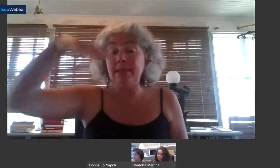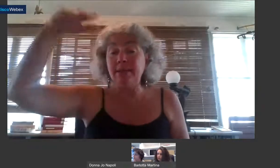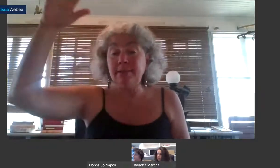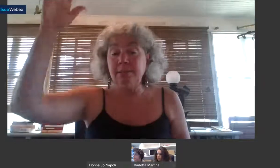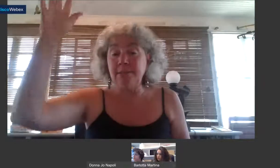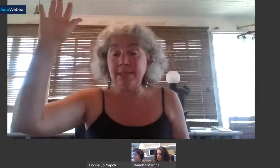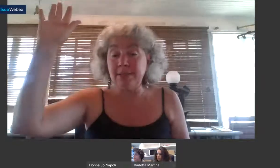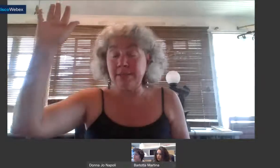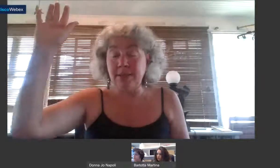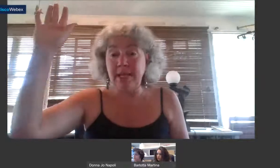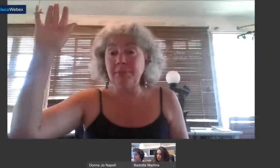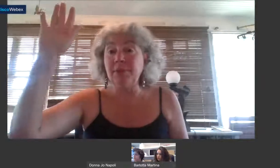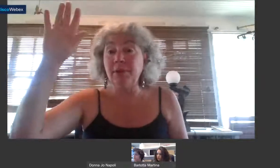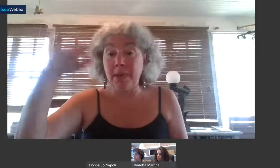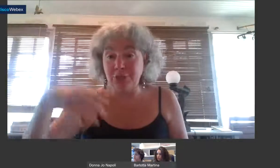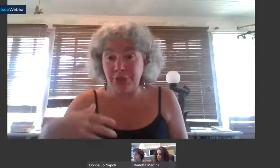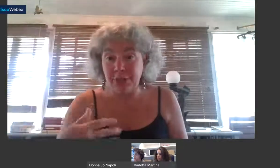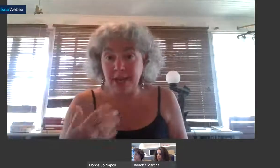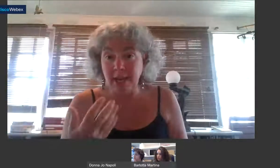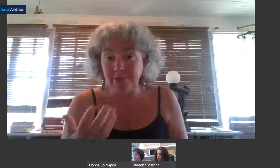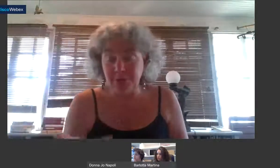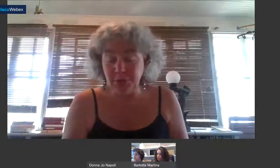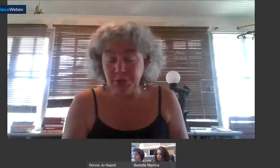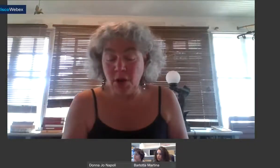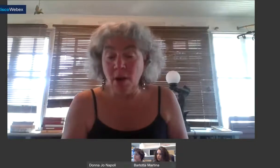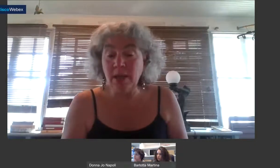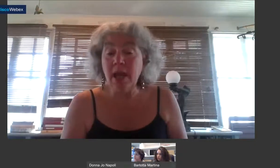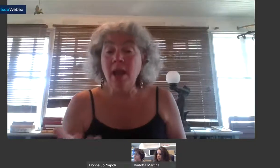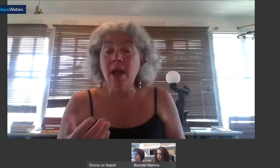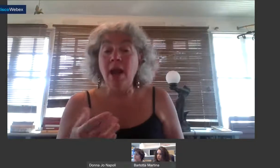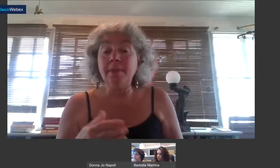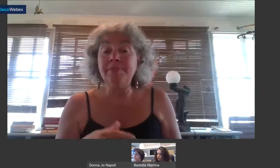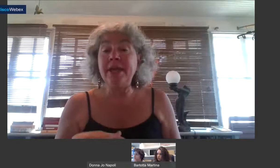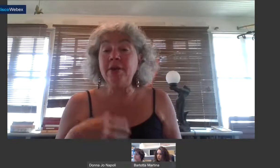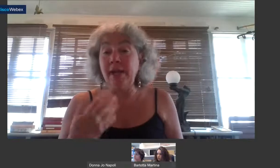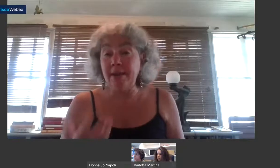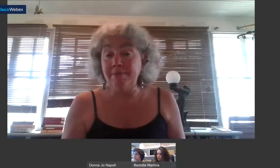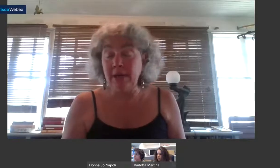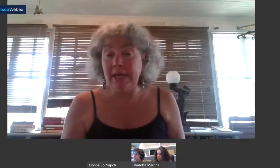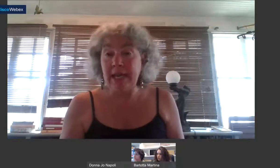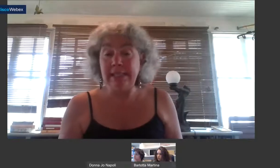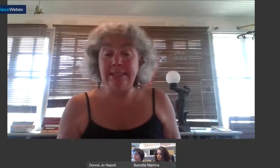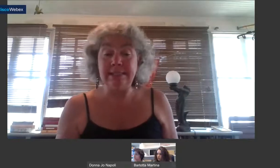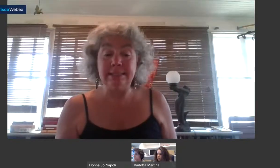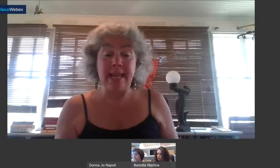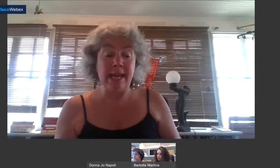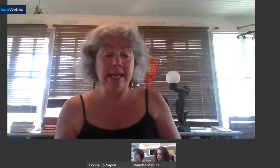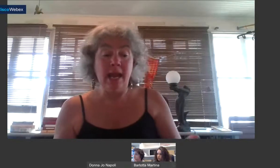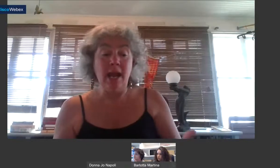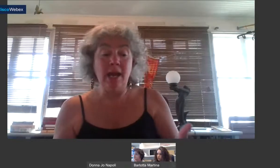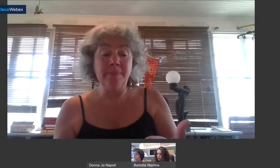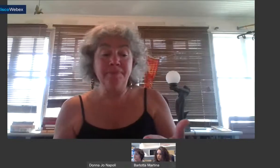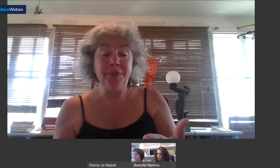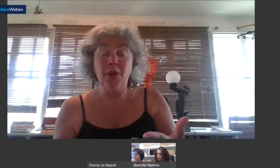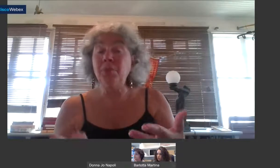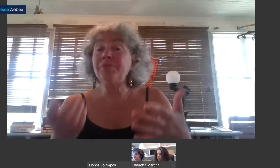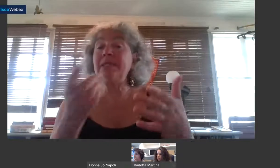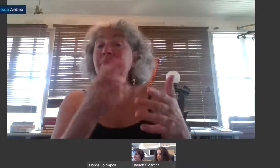somebody raises their hand with a question after your talk, they are very likely to say, with respect to